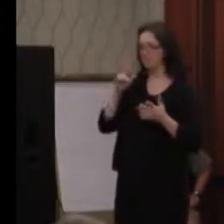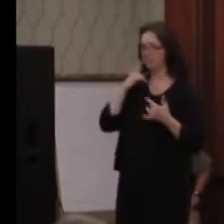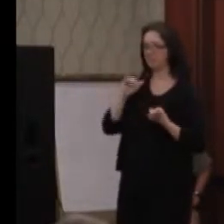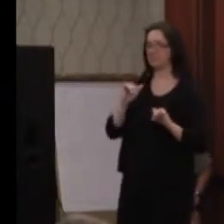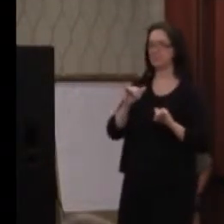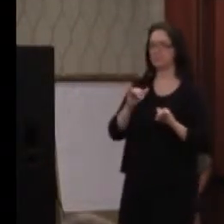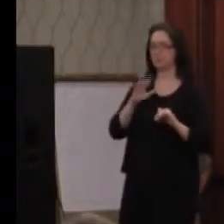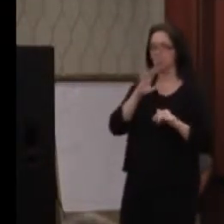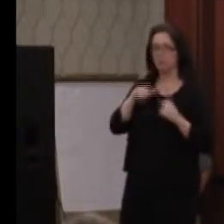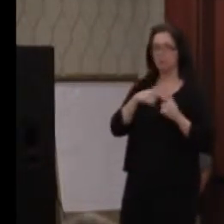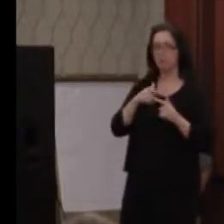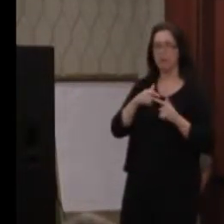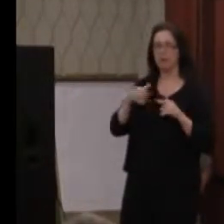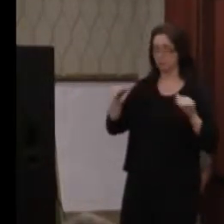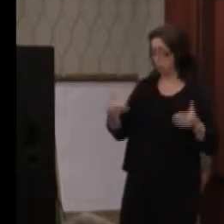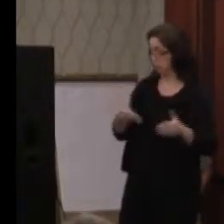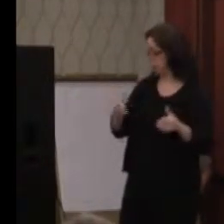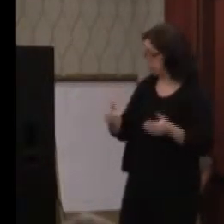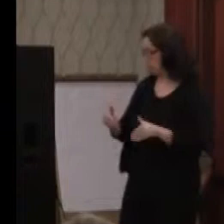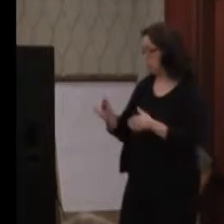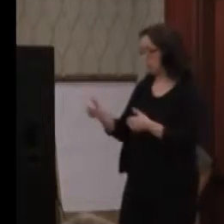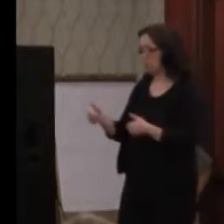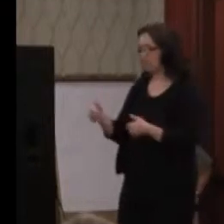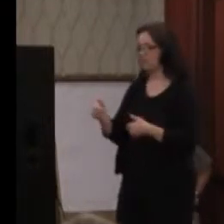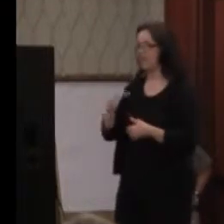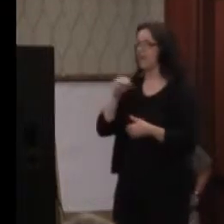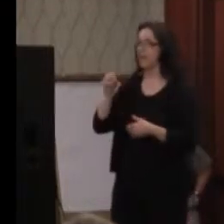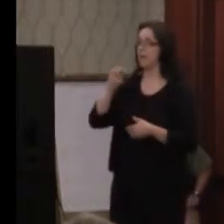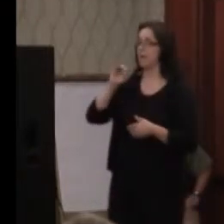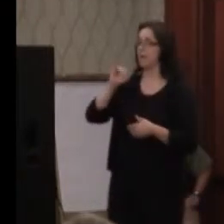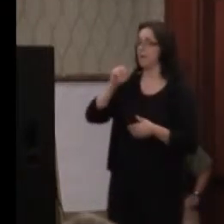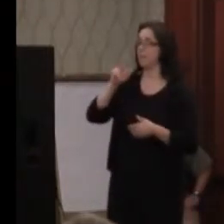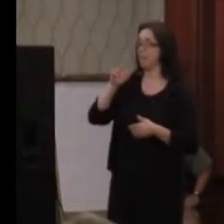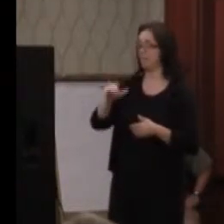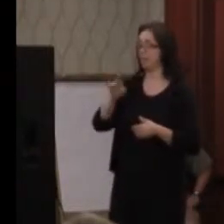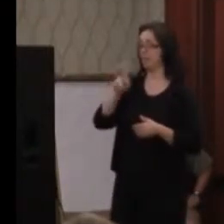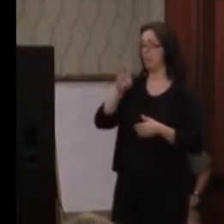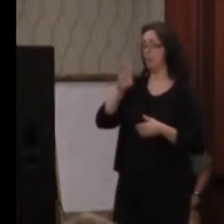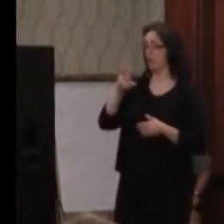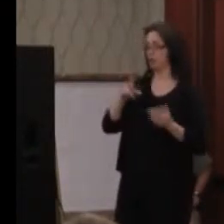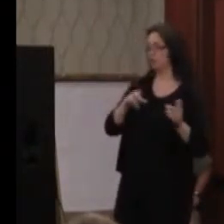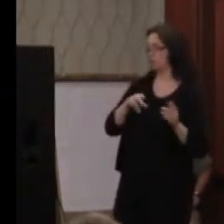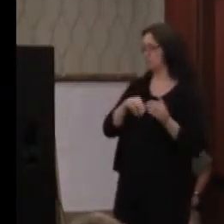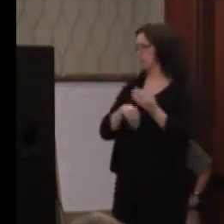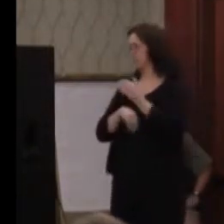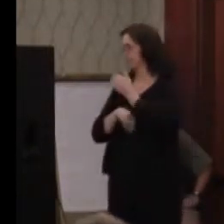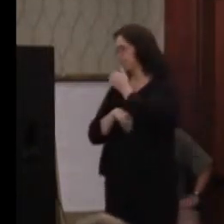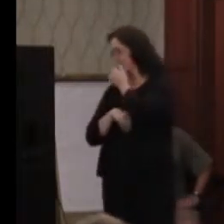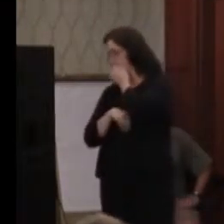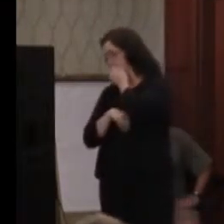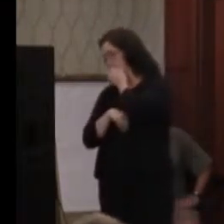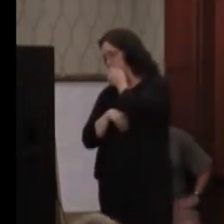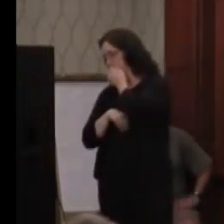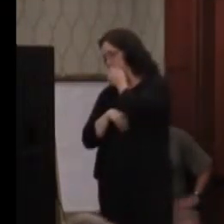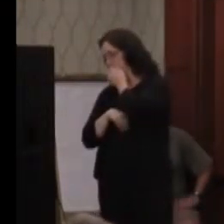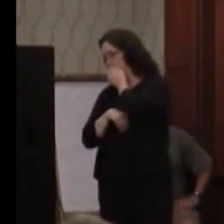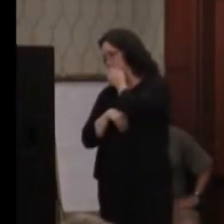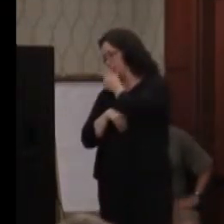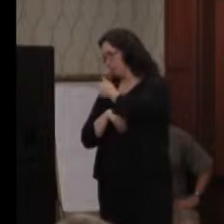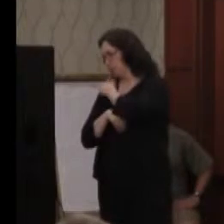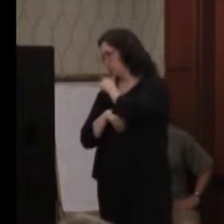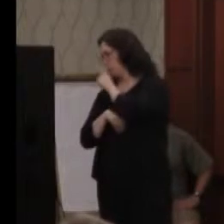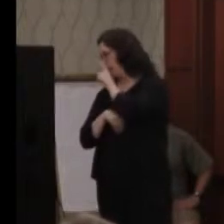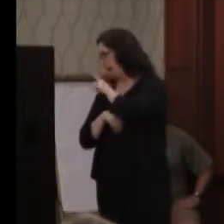qualifying introductions to, you know, oh, here I am. And Milby Birch tipped over to me at one point, whispered in my ear, you don't have to